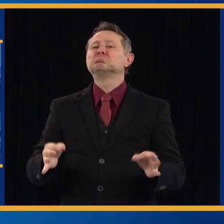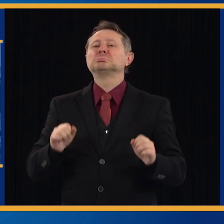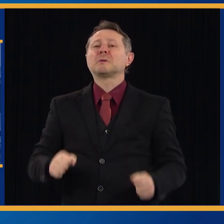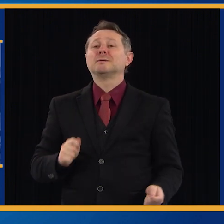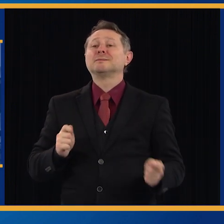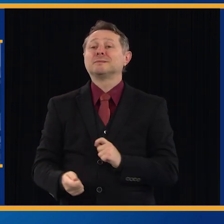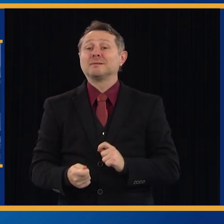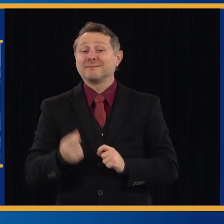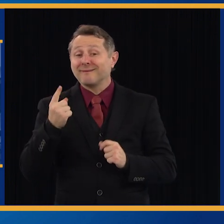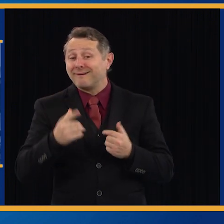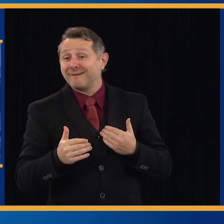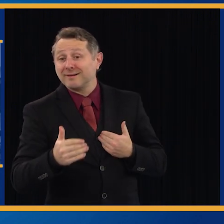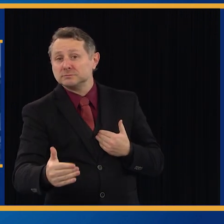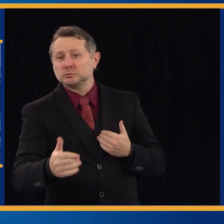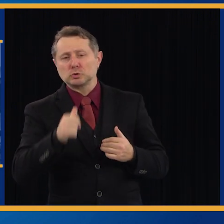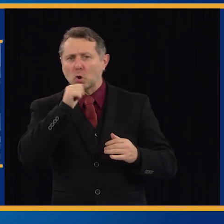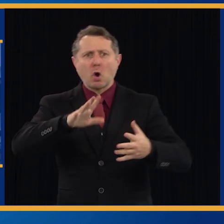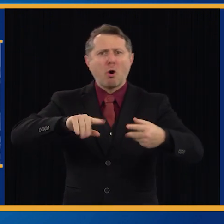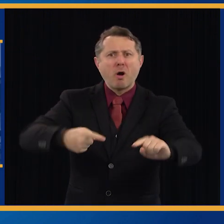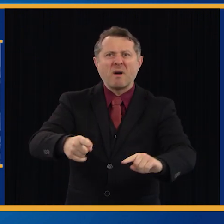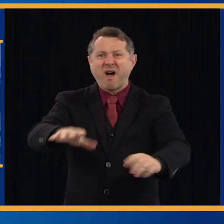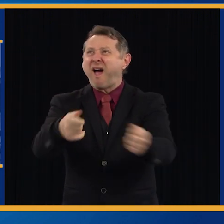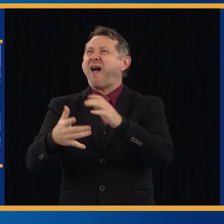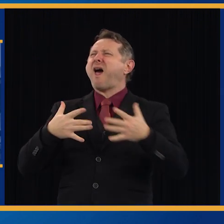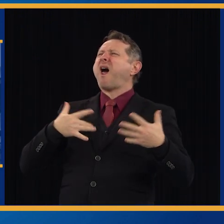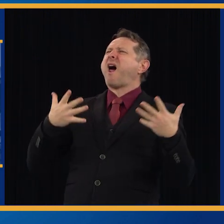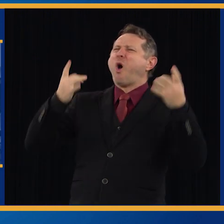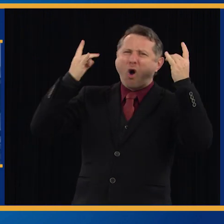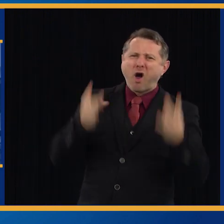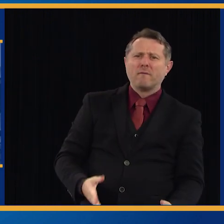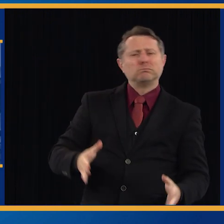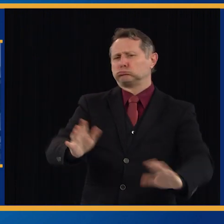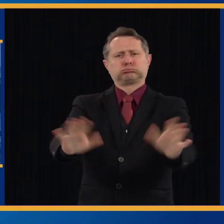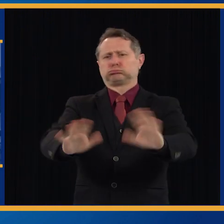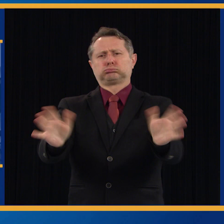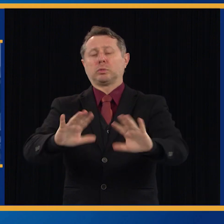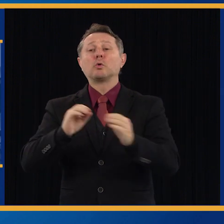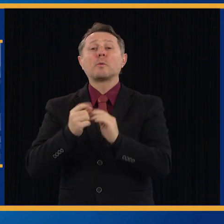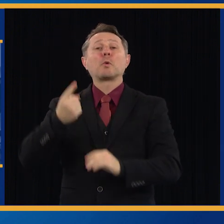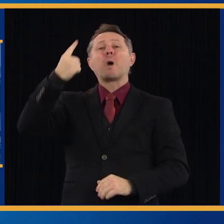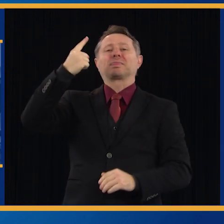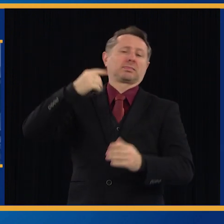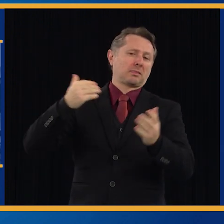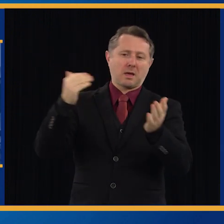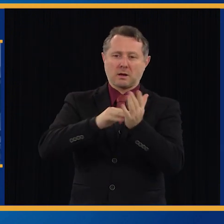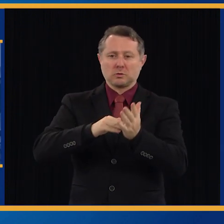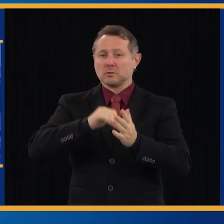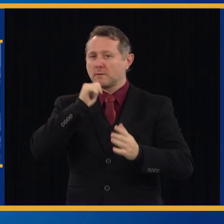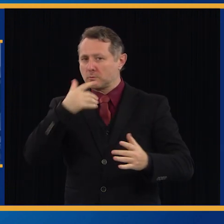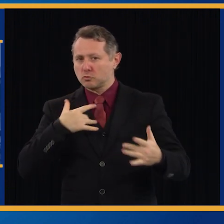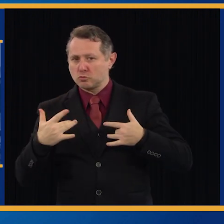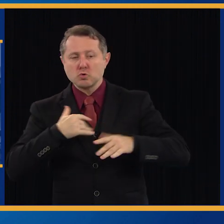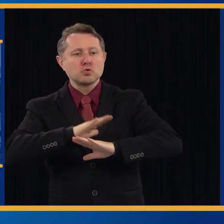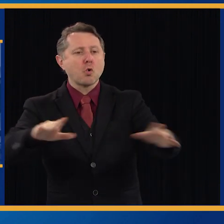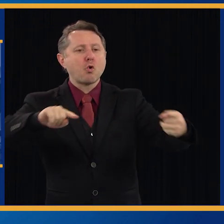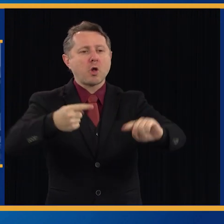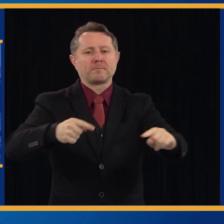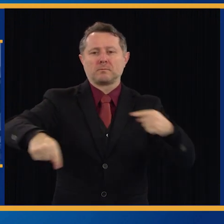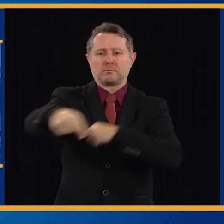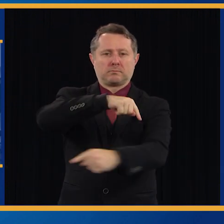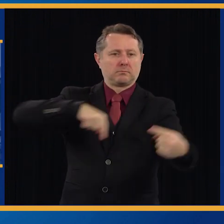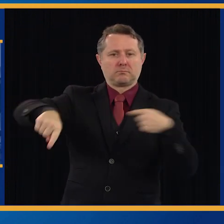harm, and this is my number one concern every day. Do no harm, don't let